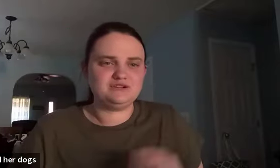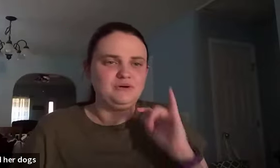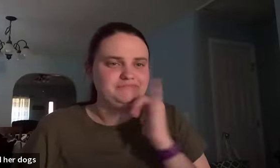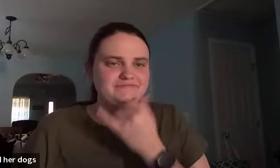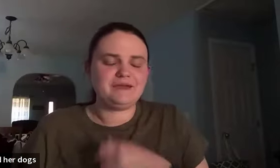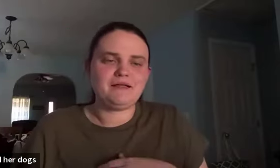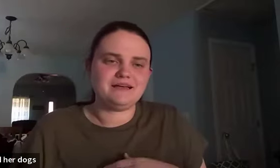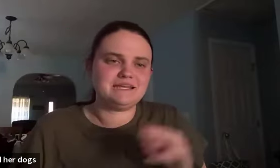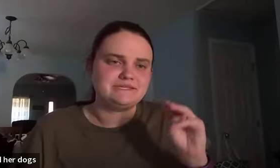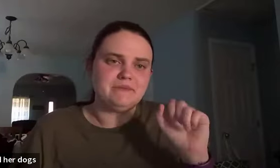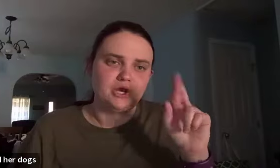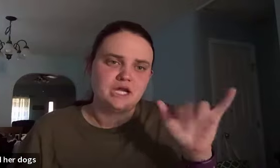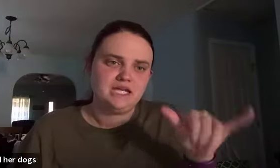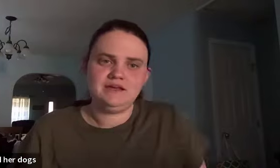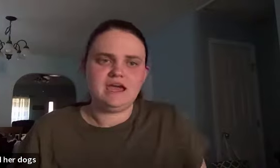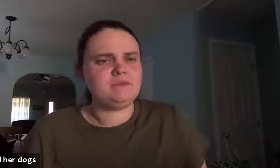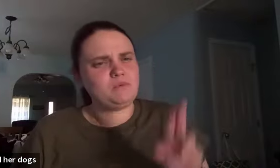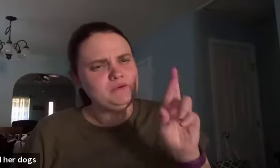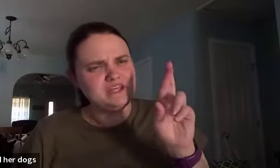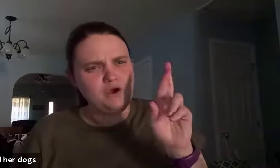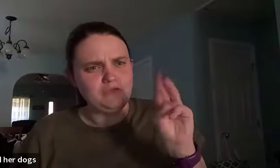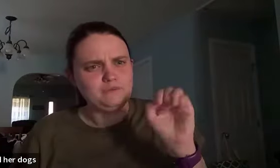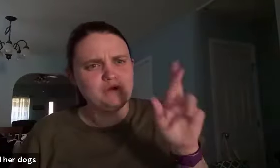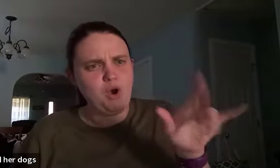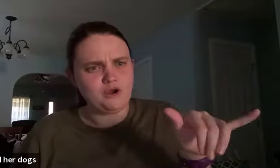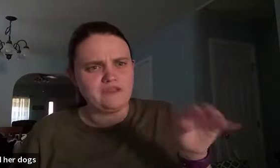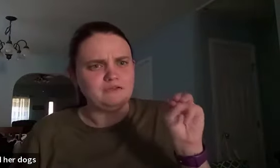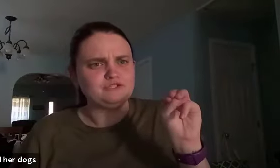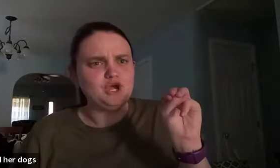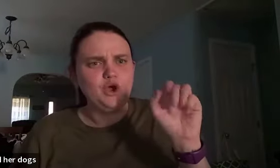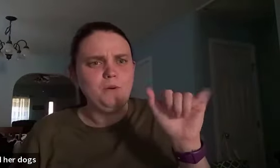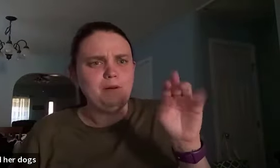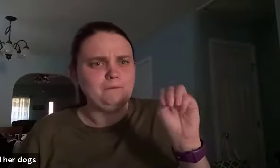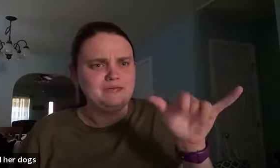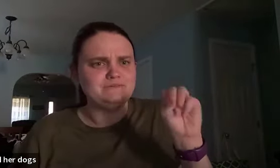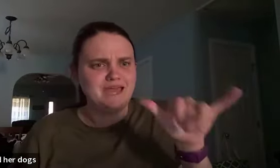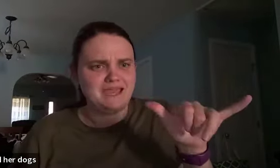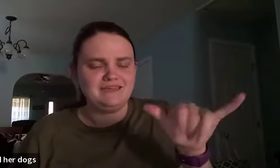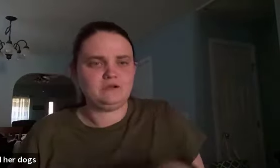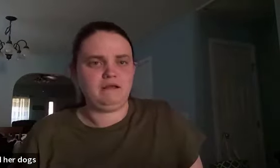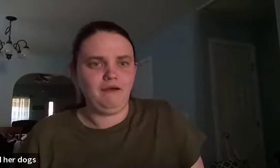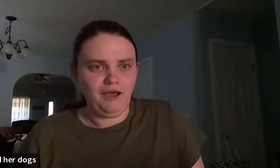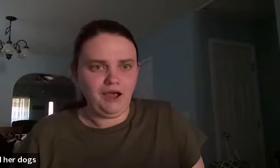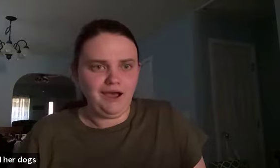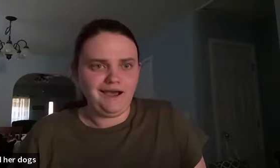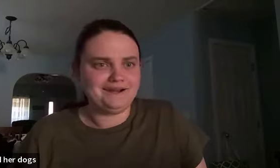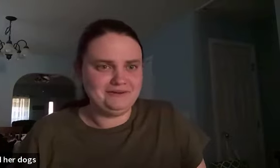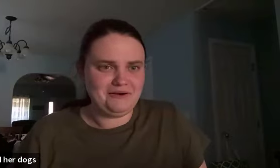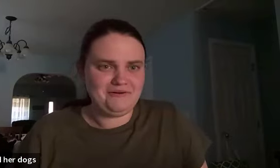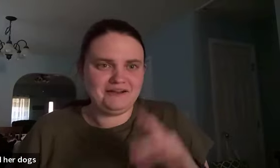who will think my last name is Mary, and I'm like, where was the R? There was no R there. There was no. It was May, and they're like, I